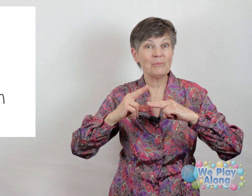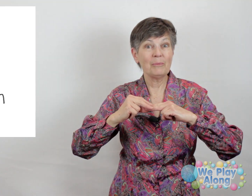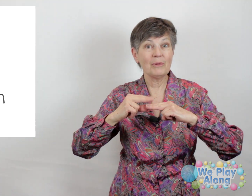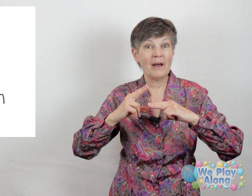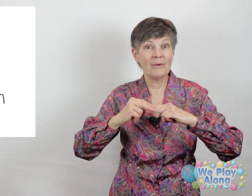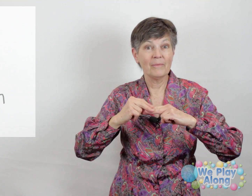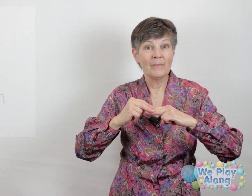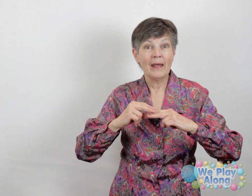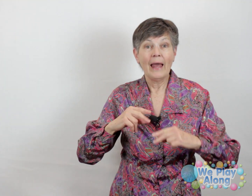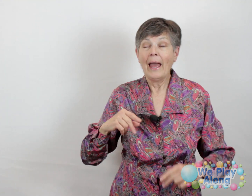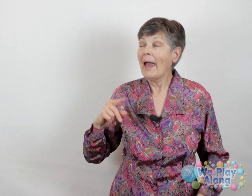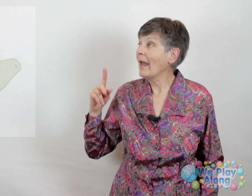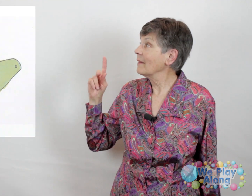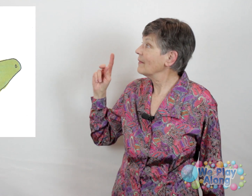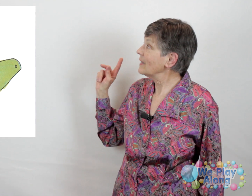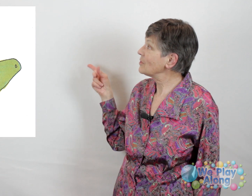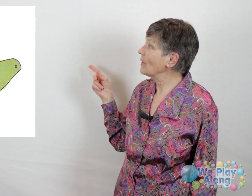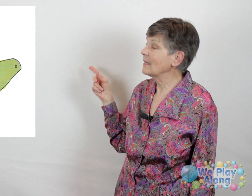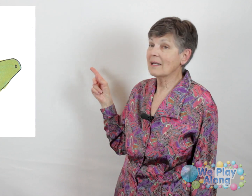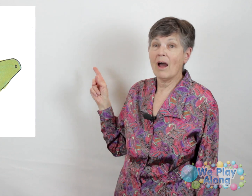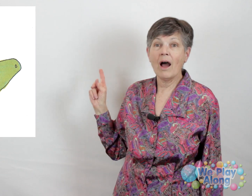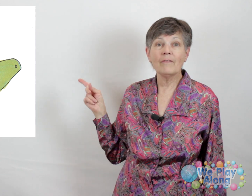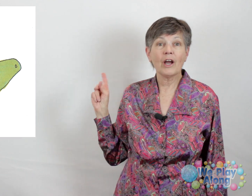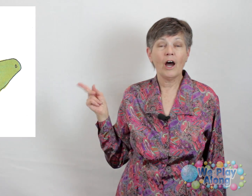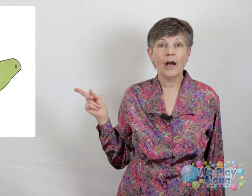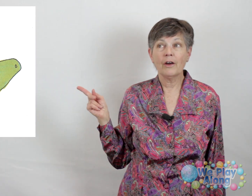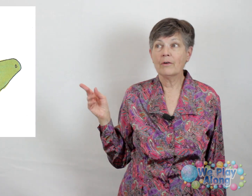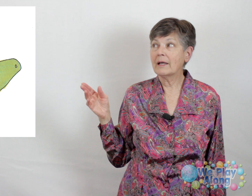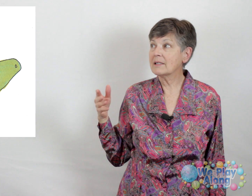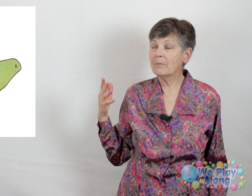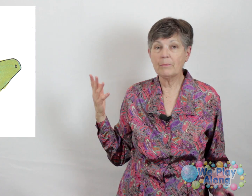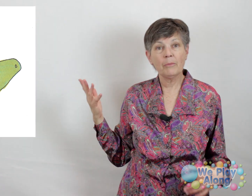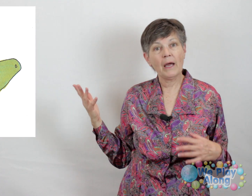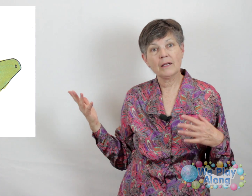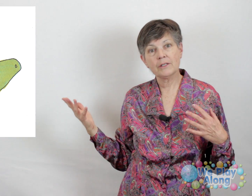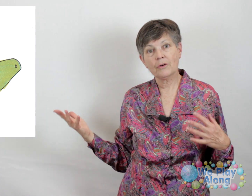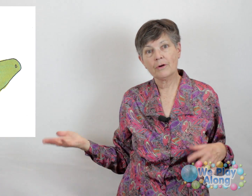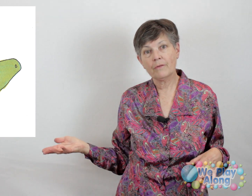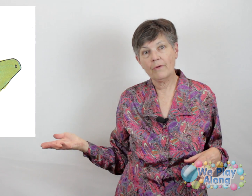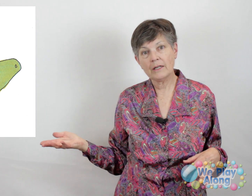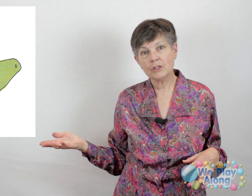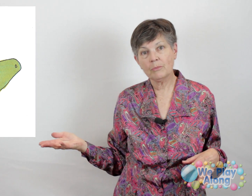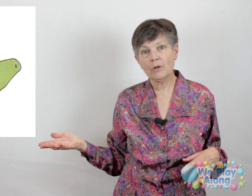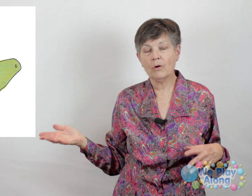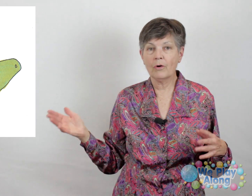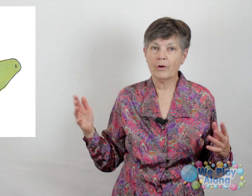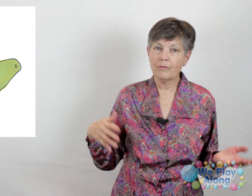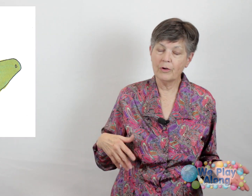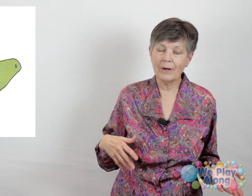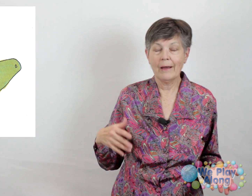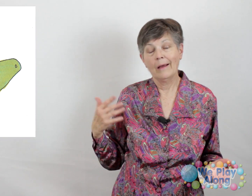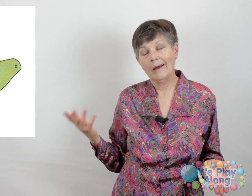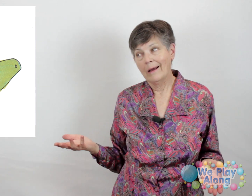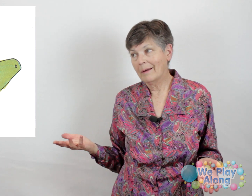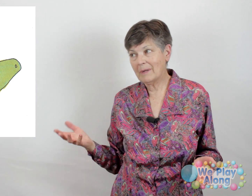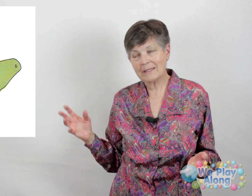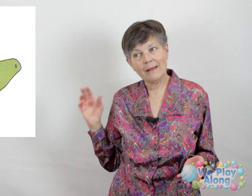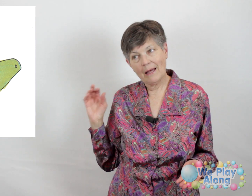be plum. And this one is an avocado. Now, some people might consider it a vegetable or a fruit, but it's got that